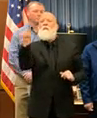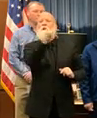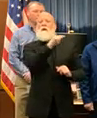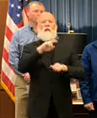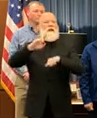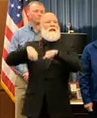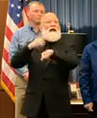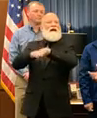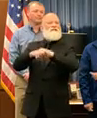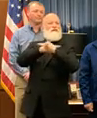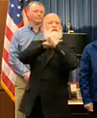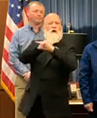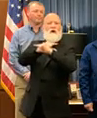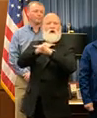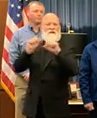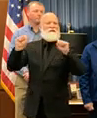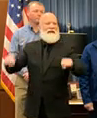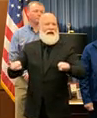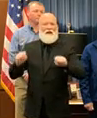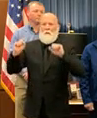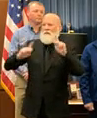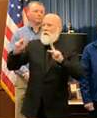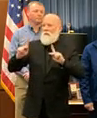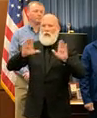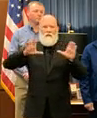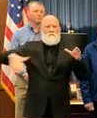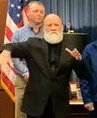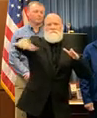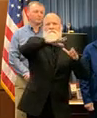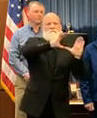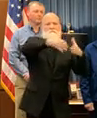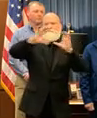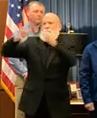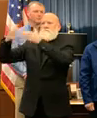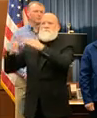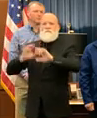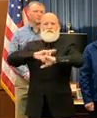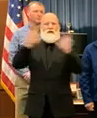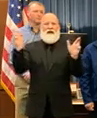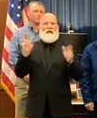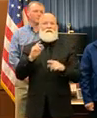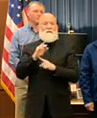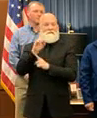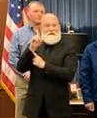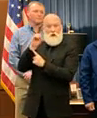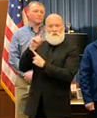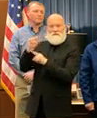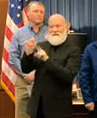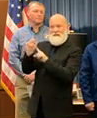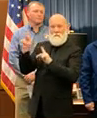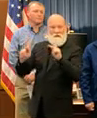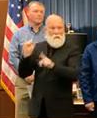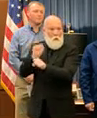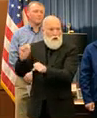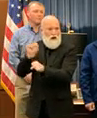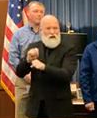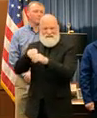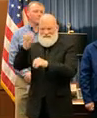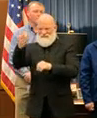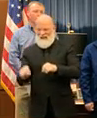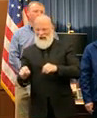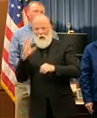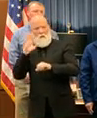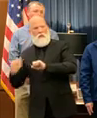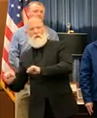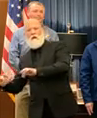because of something like this. But we moved all the DOT folks from South Georgia up. They're working in North Georgia right now, and so we're going to continue to do everything